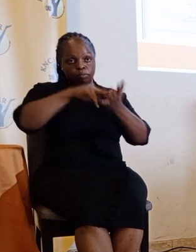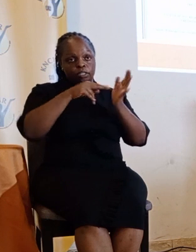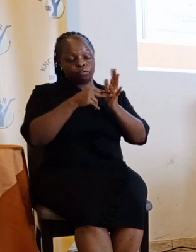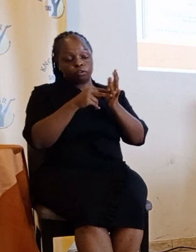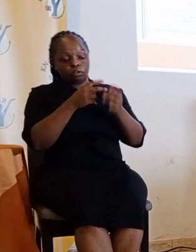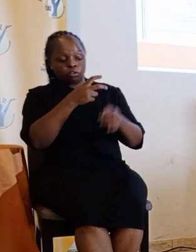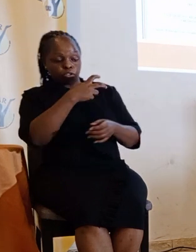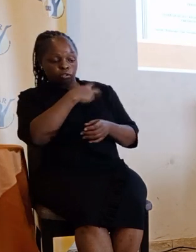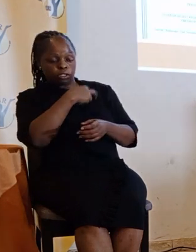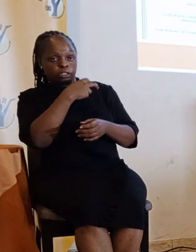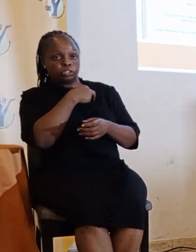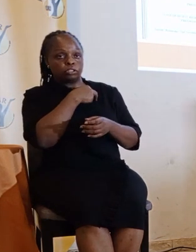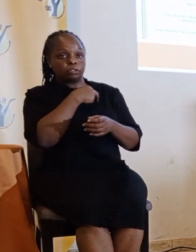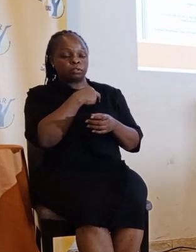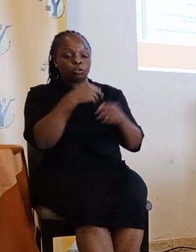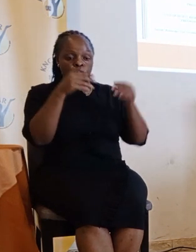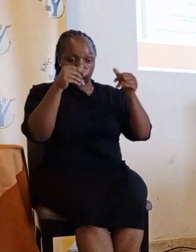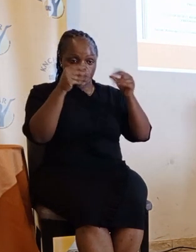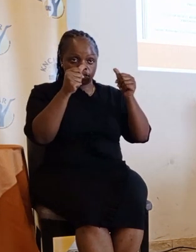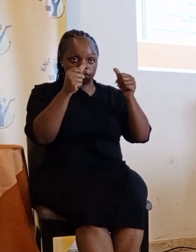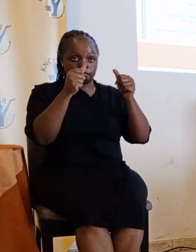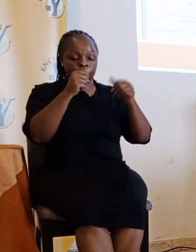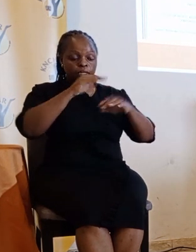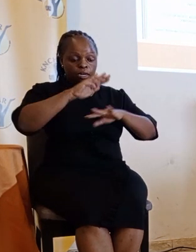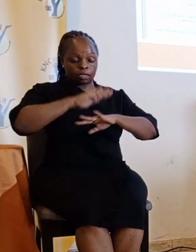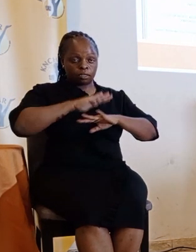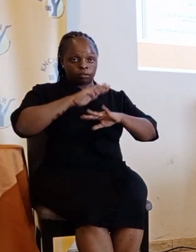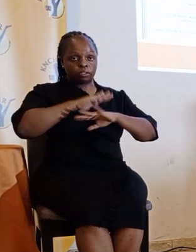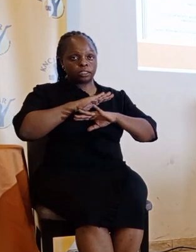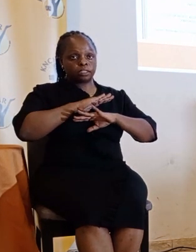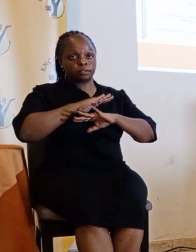consultations, quality and adequate